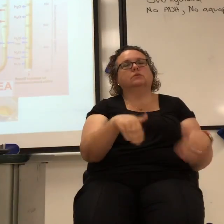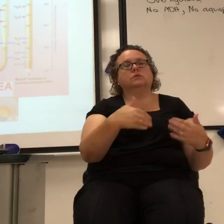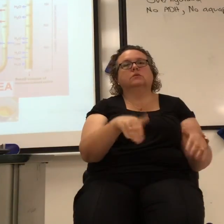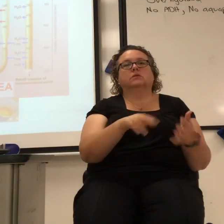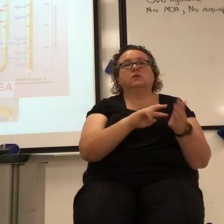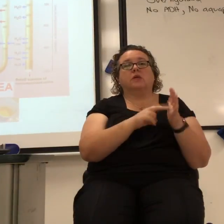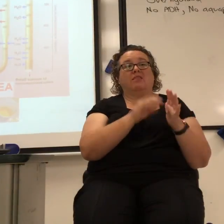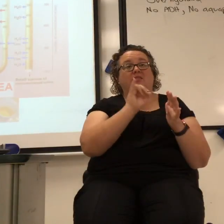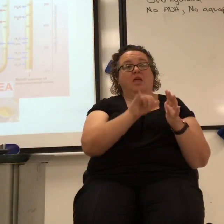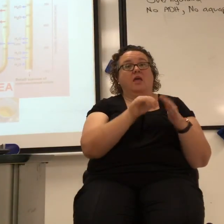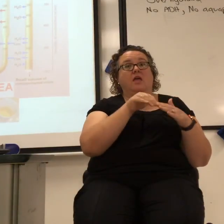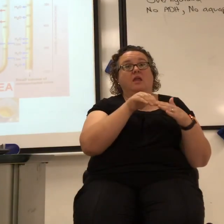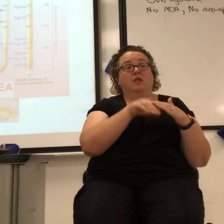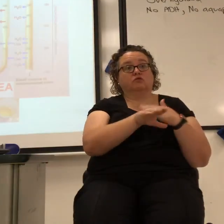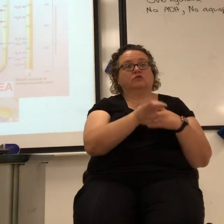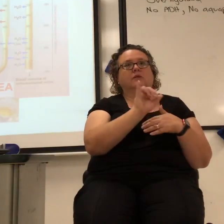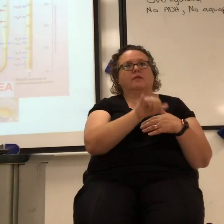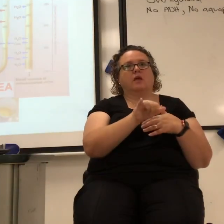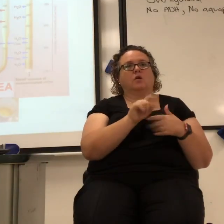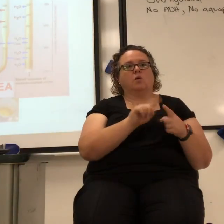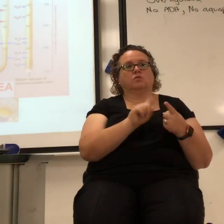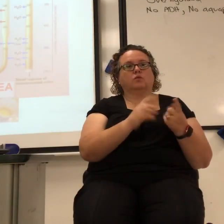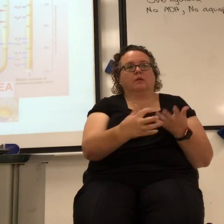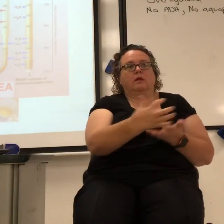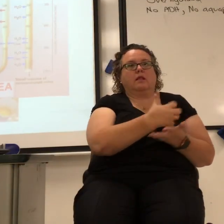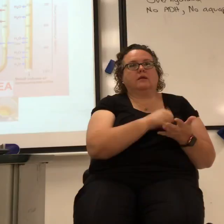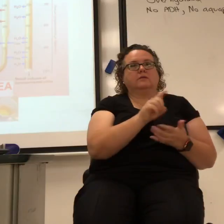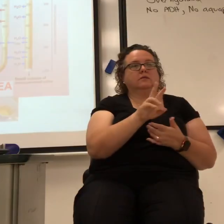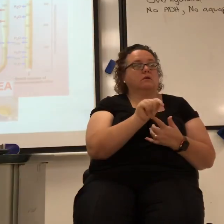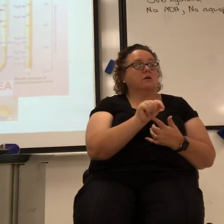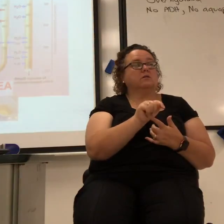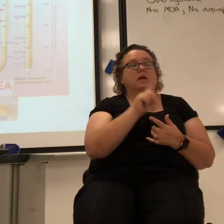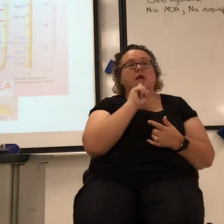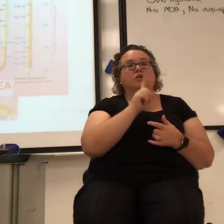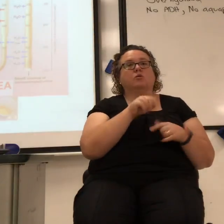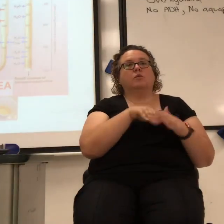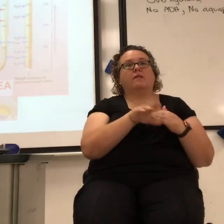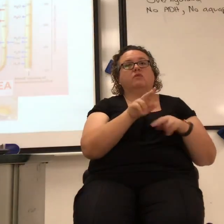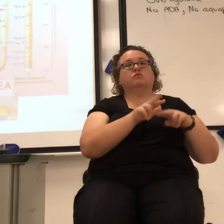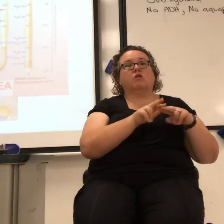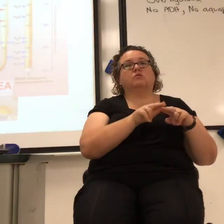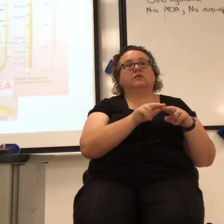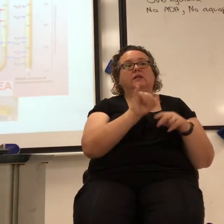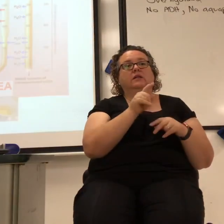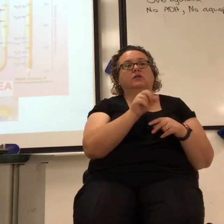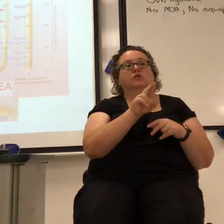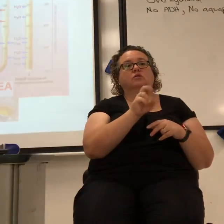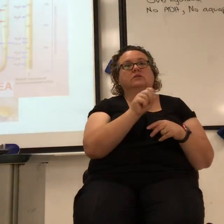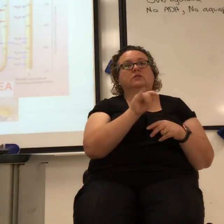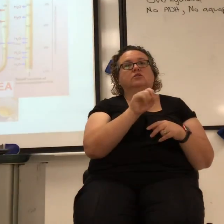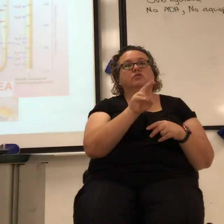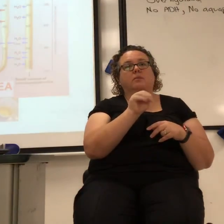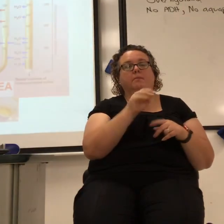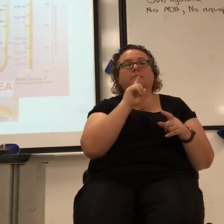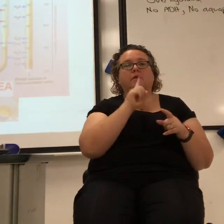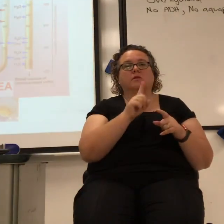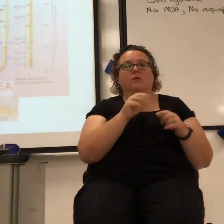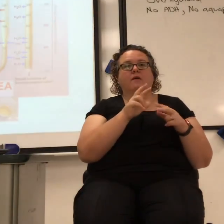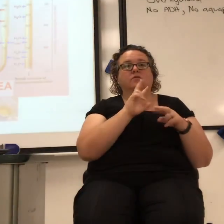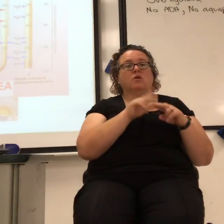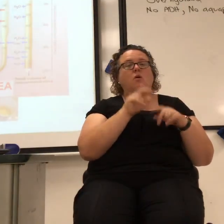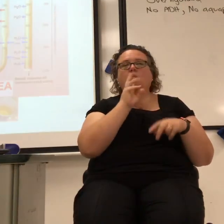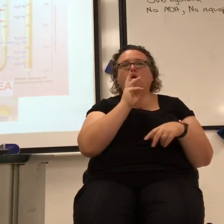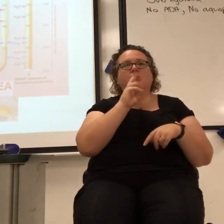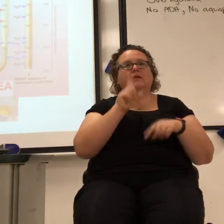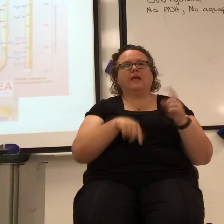and that enters, and it goes through the collecting duct. You put it through the salty interstitium. There's tight junctions between the cells. Water